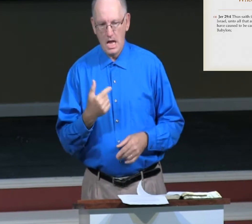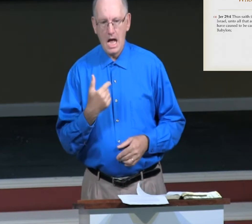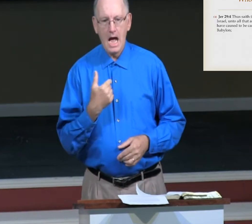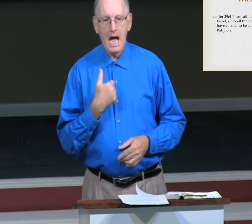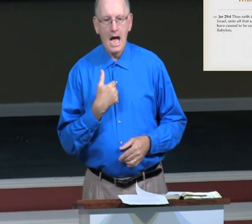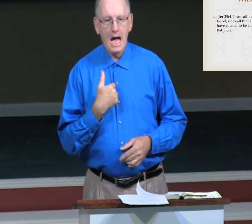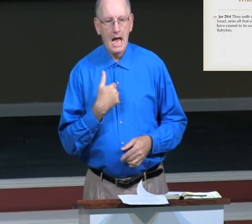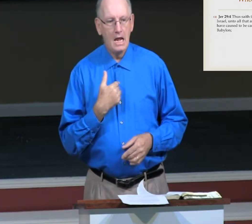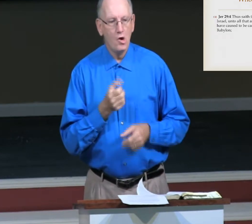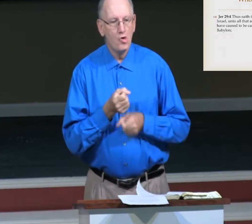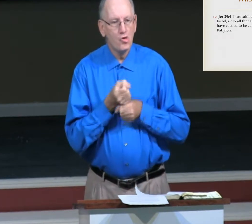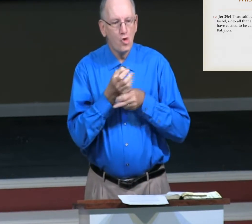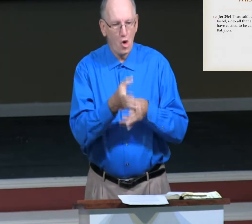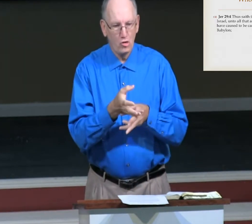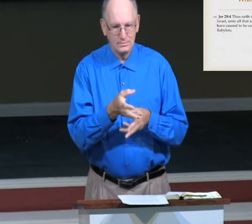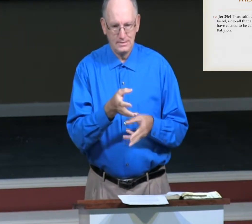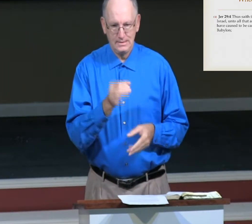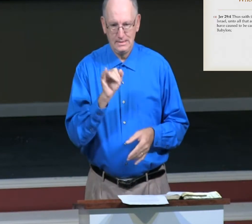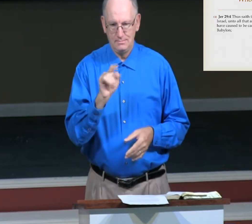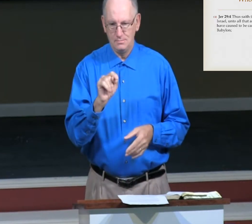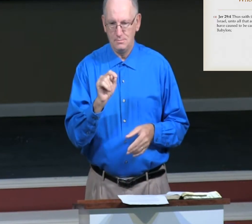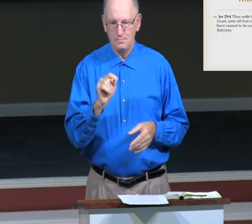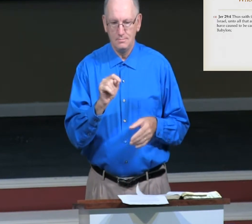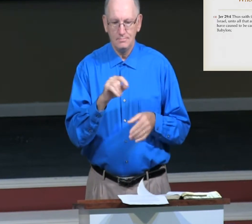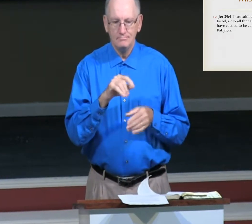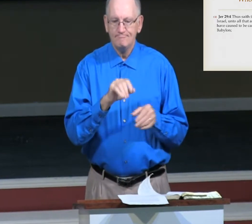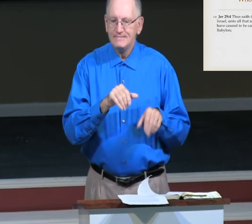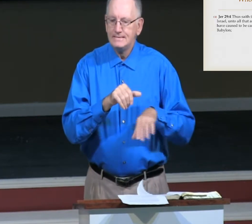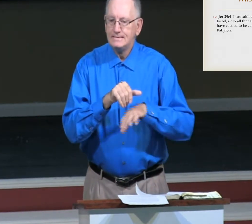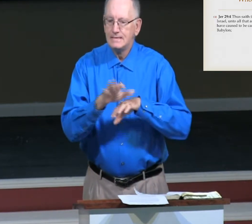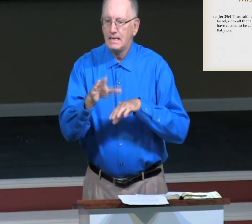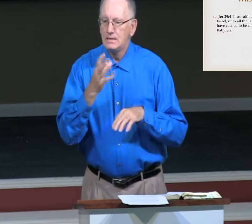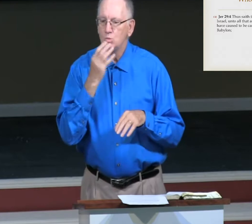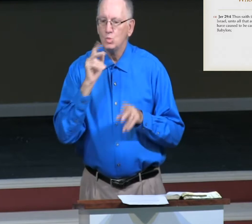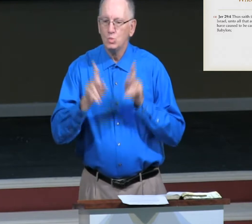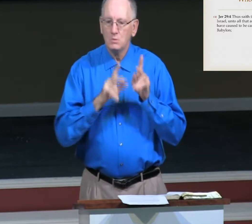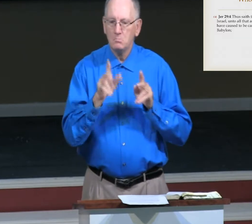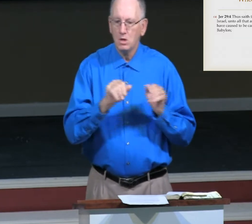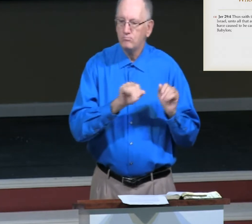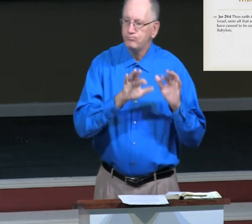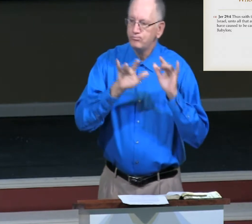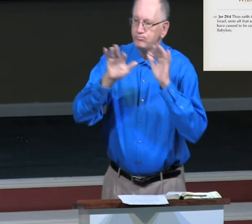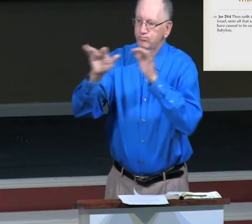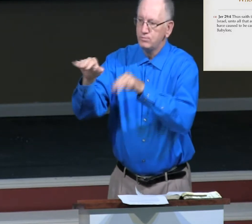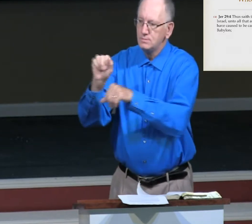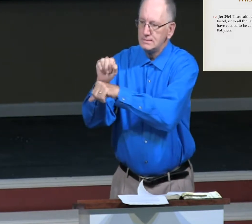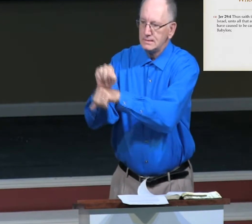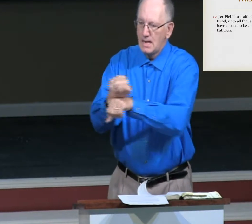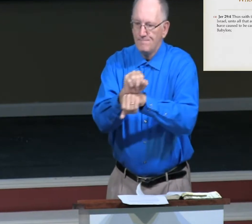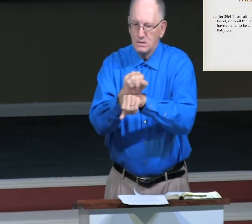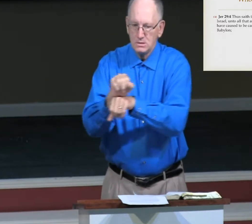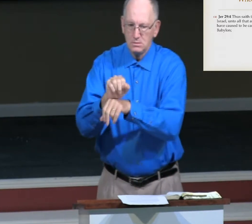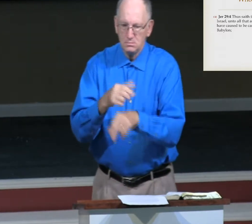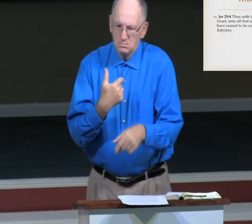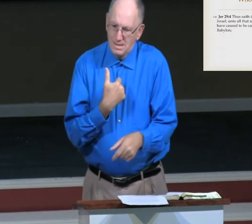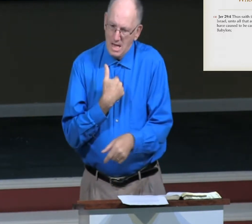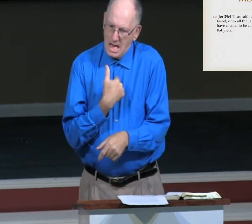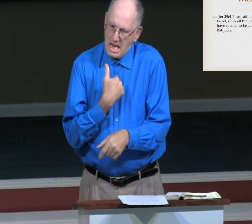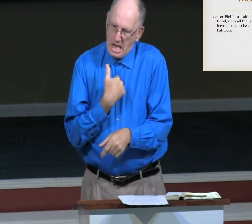So God said this. He says, I caused it. He sent the Jewish people